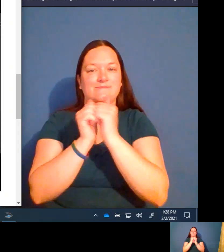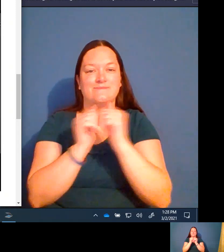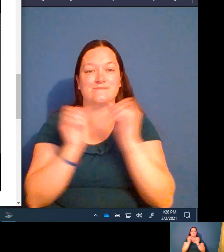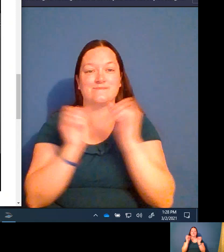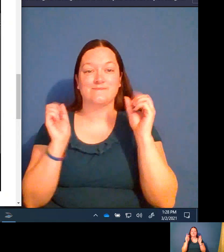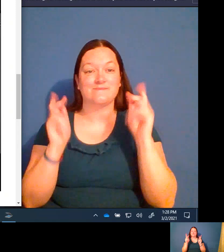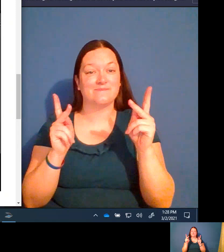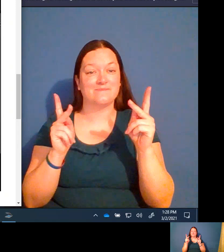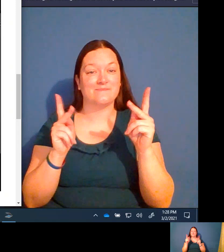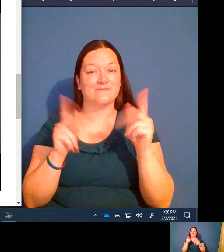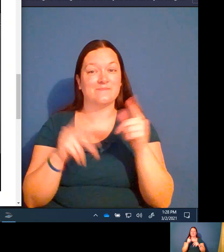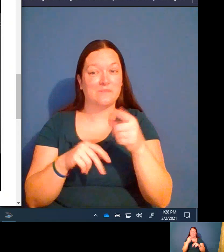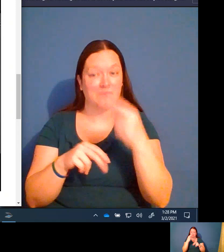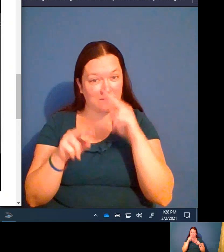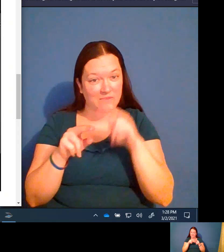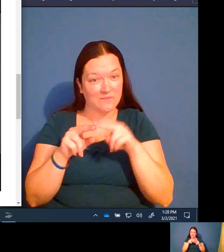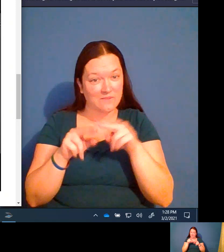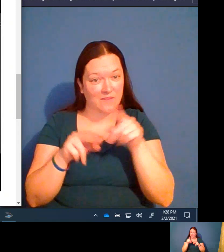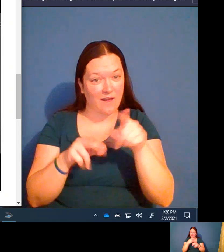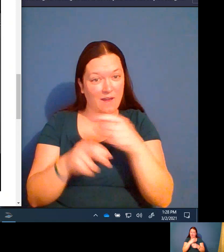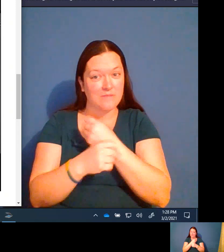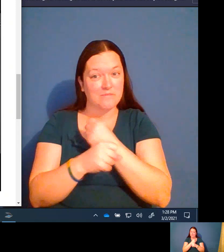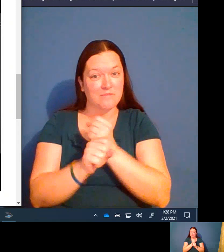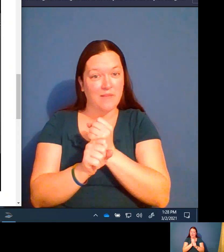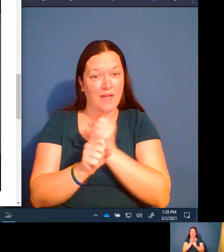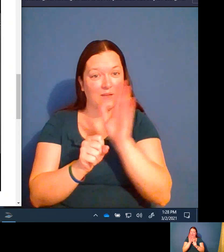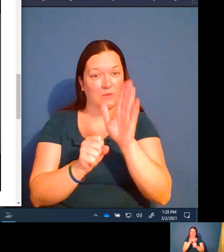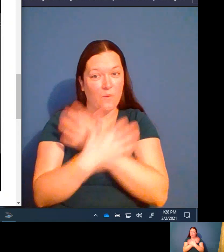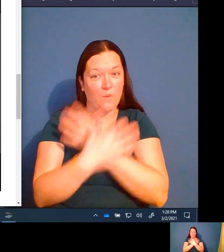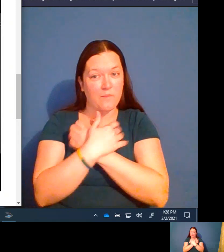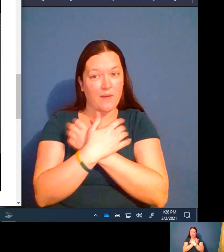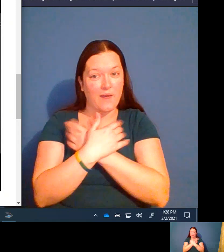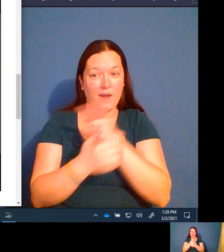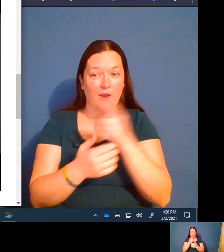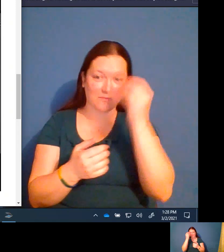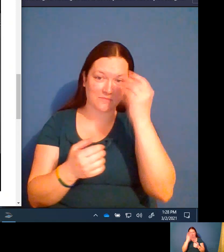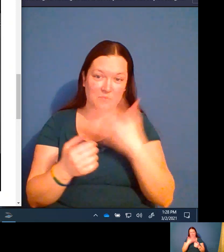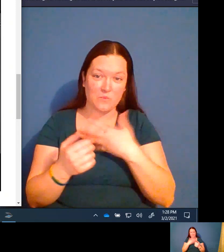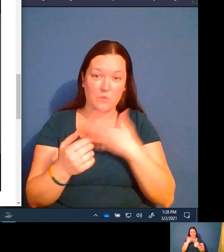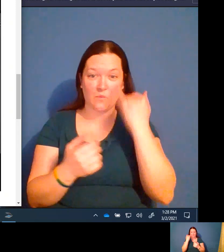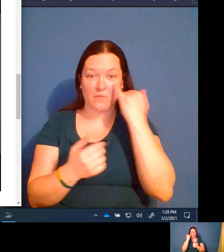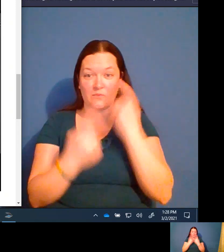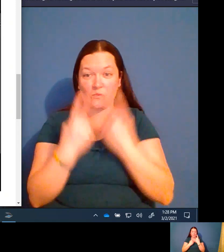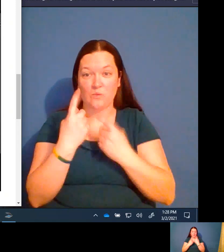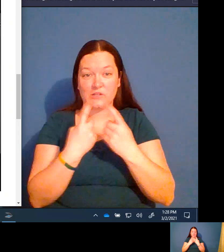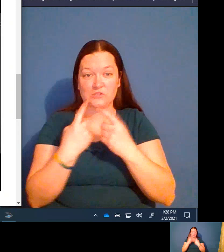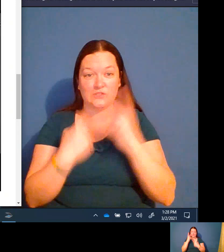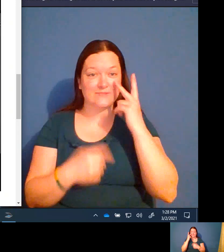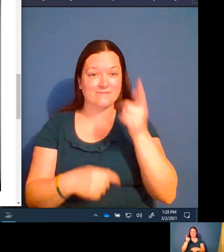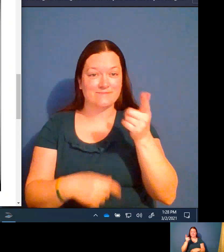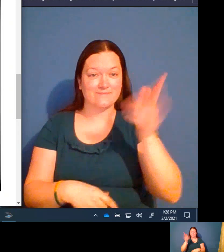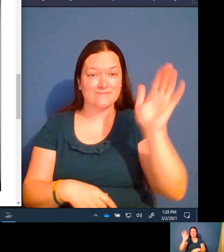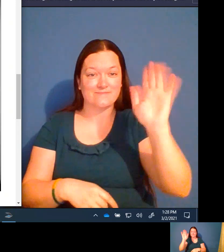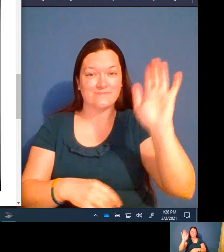luck. Have fun making your bear. Let me know if you have any questions. See you guys.